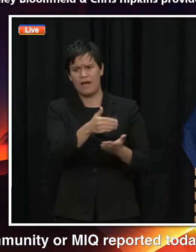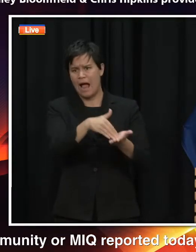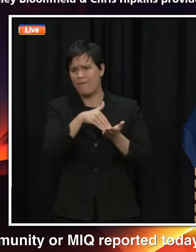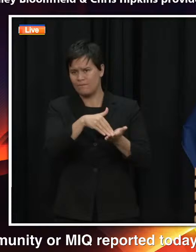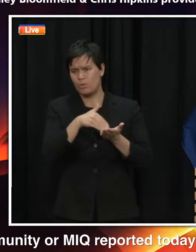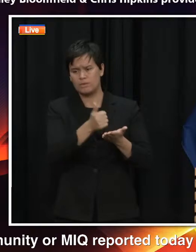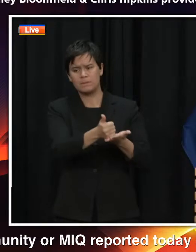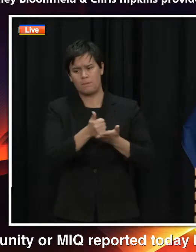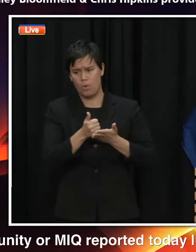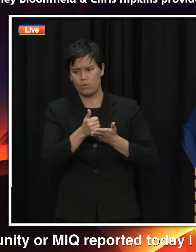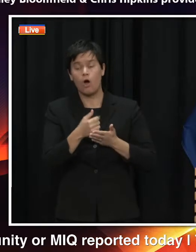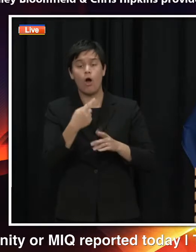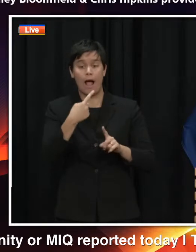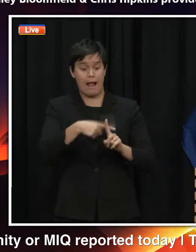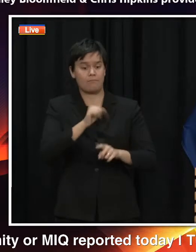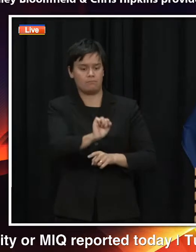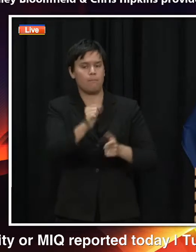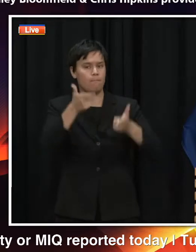throughout.